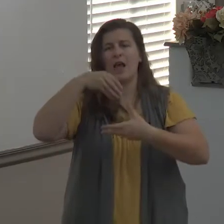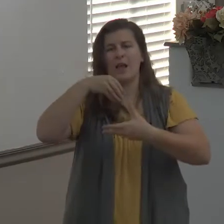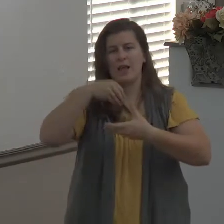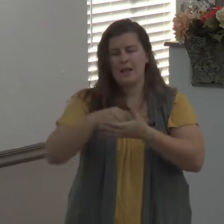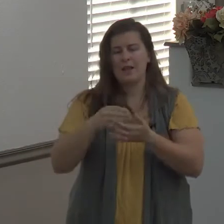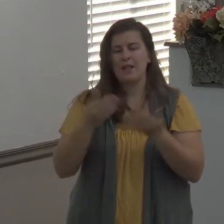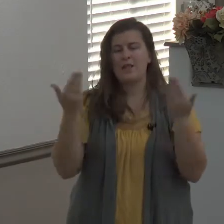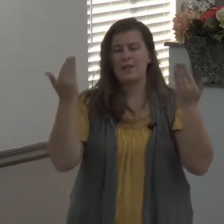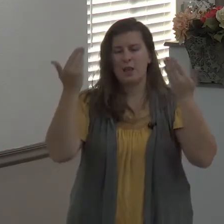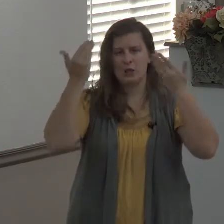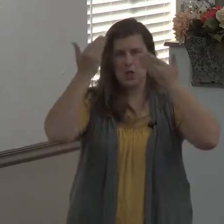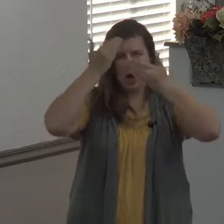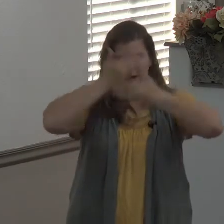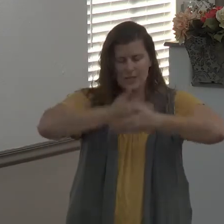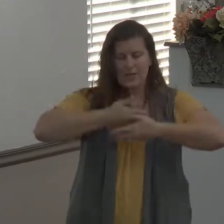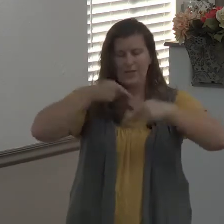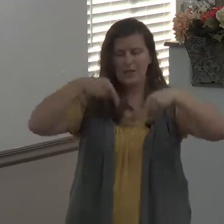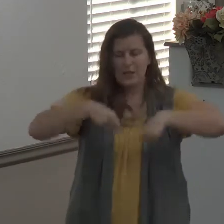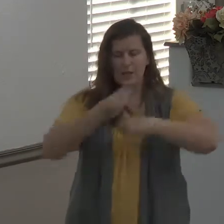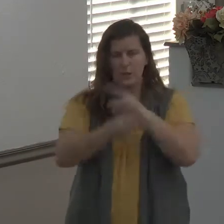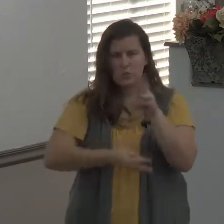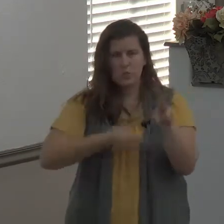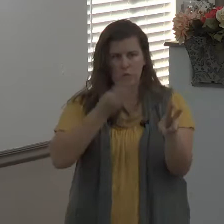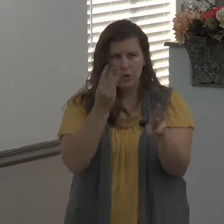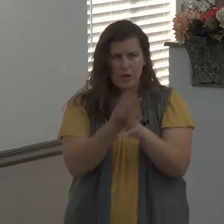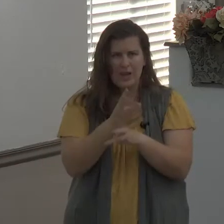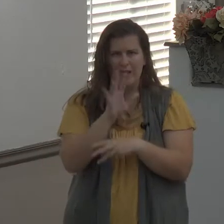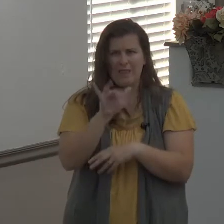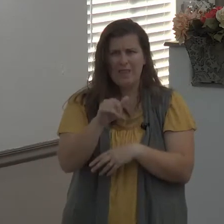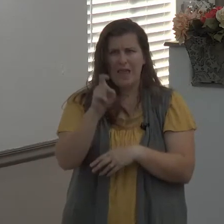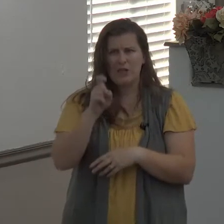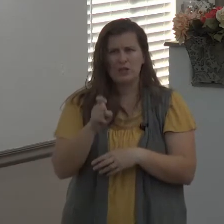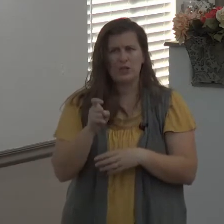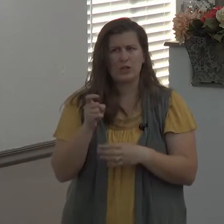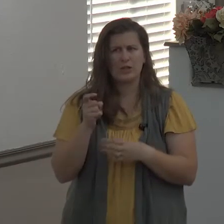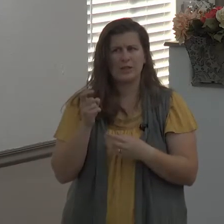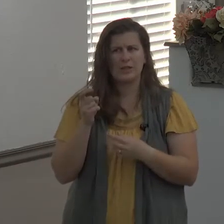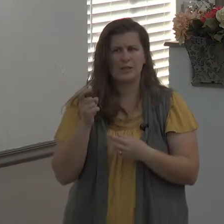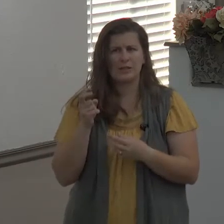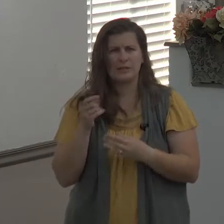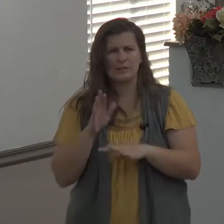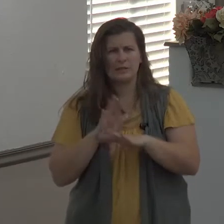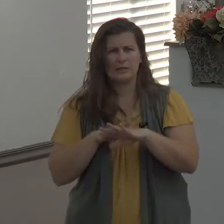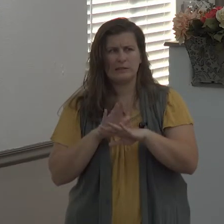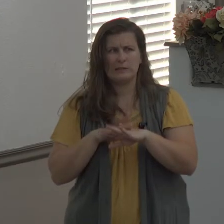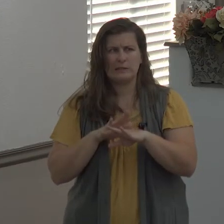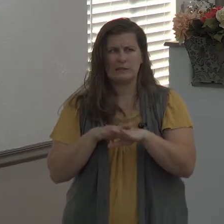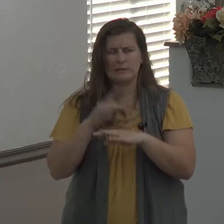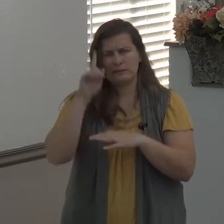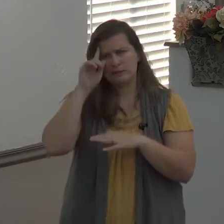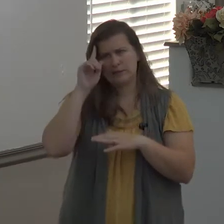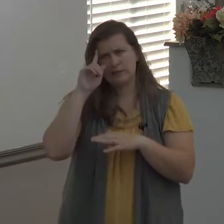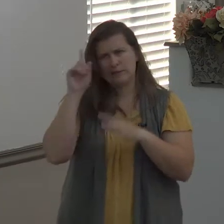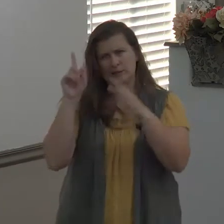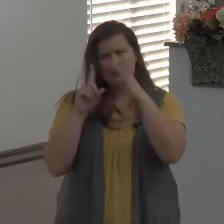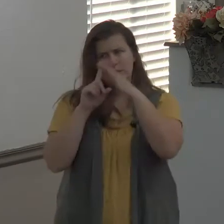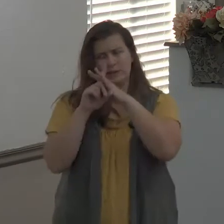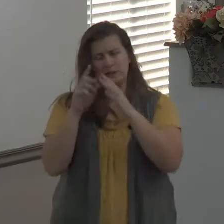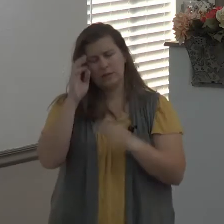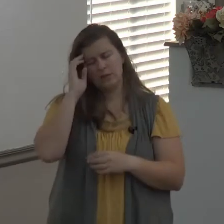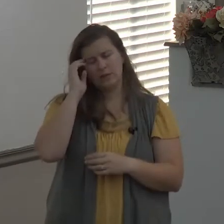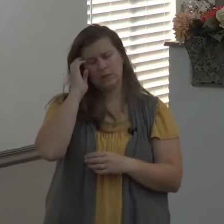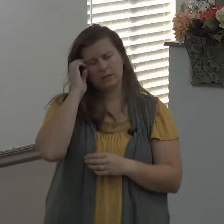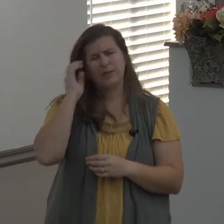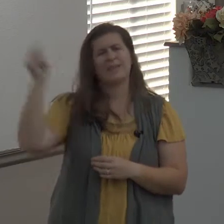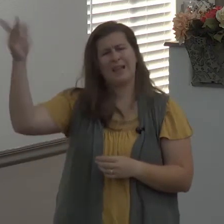positions. Against the rulers of the darkness of this world. Now, yeah, that phrase, rulers of the darkness of this world, it ought to put a